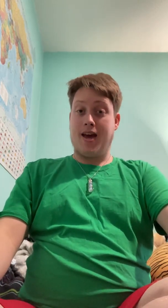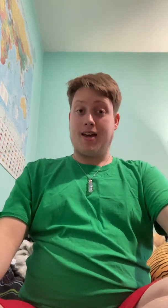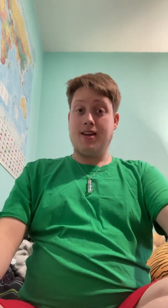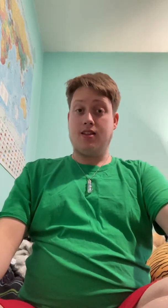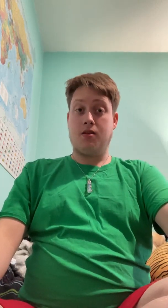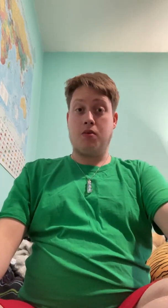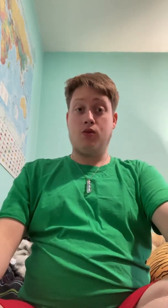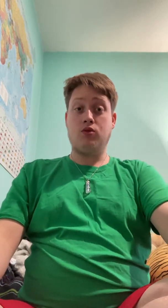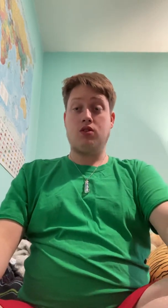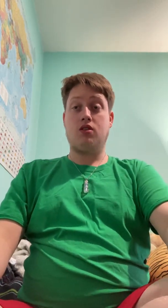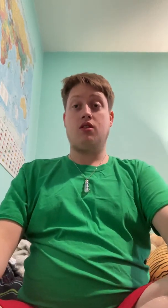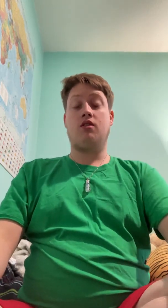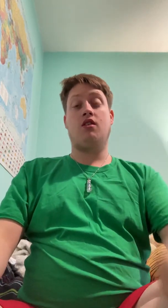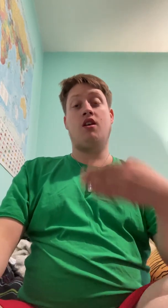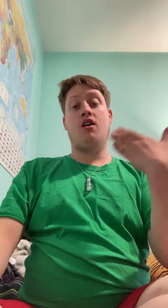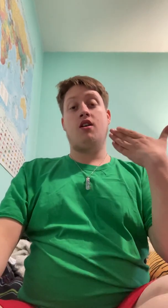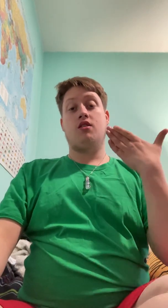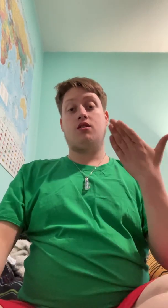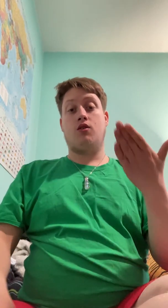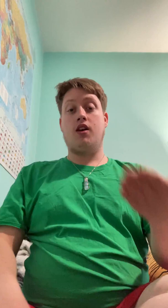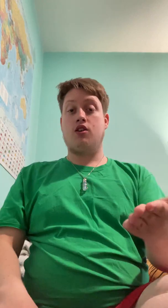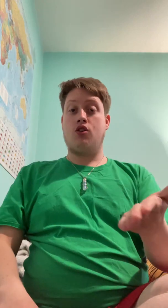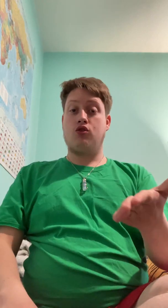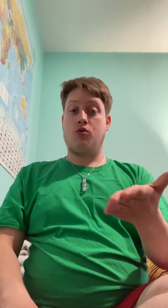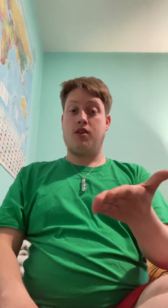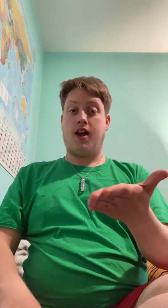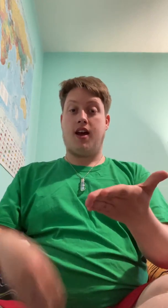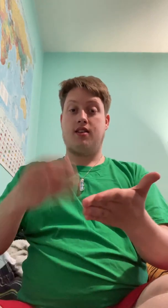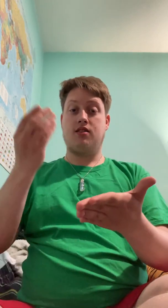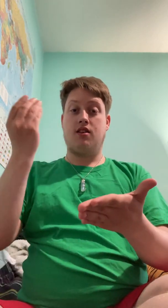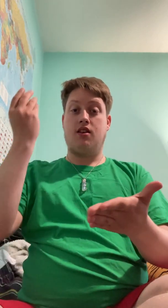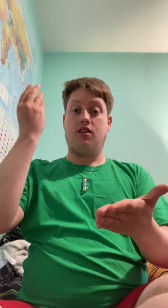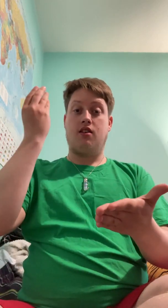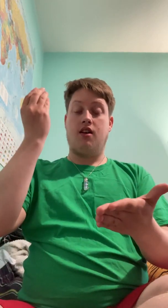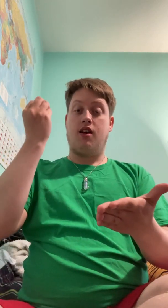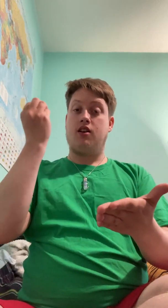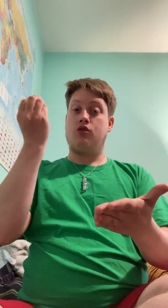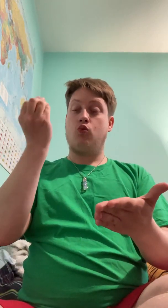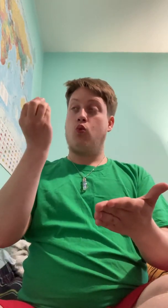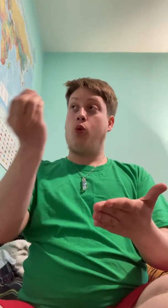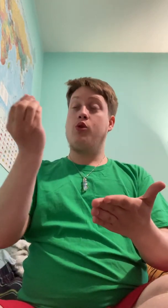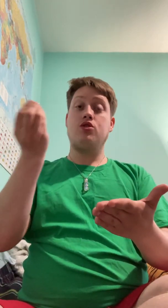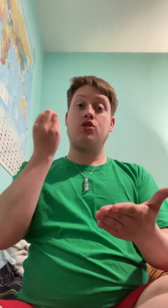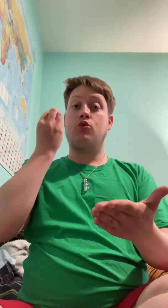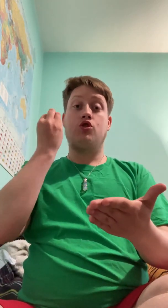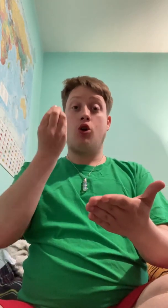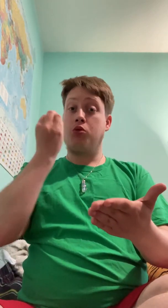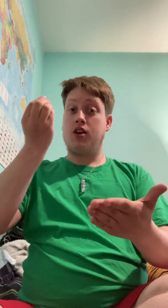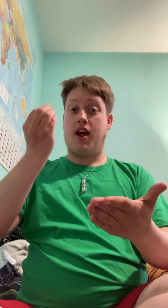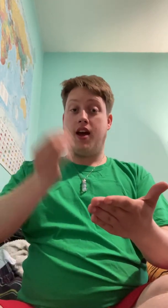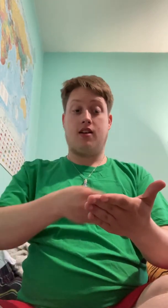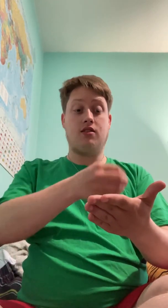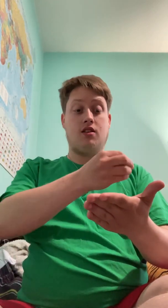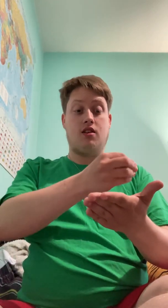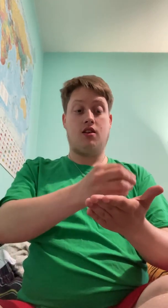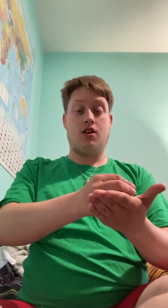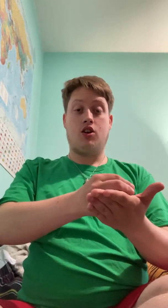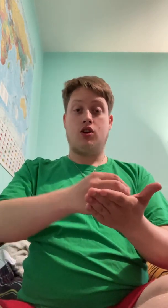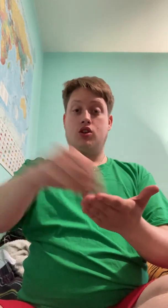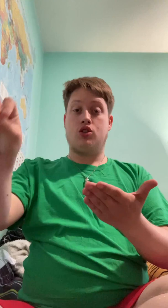Pay the bills. So you get your non-dominant hand and using your dominant hand,